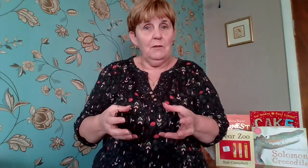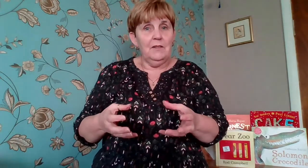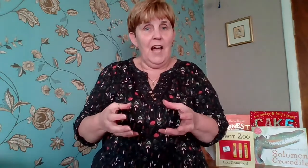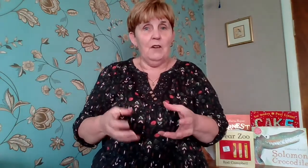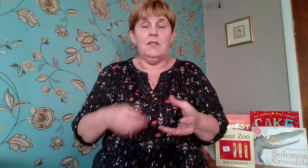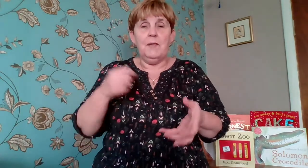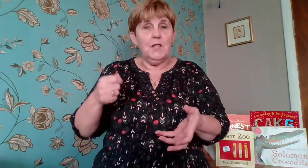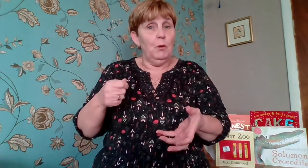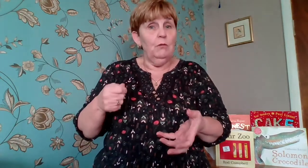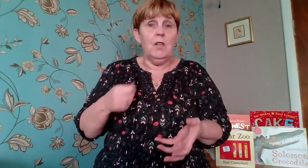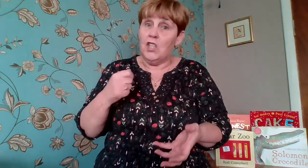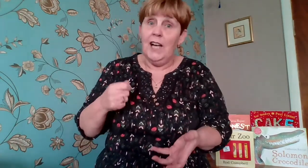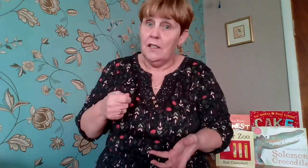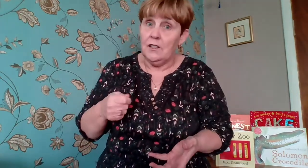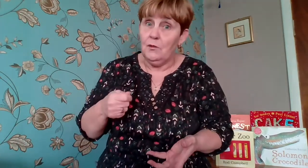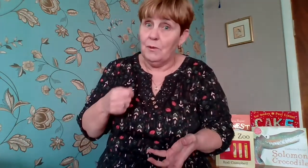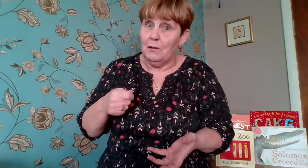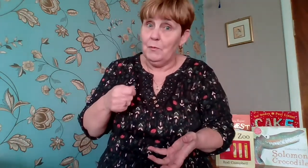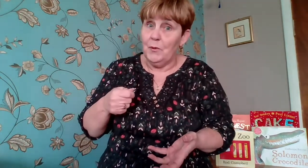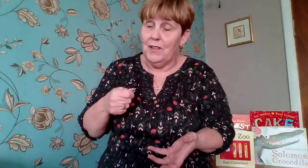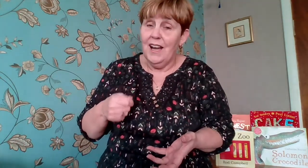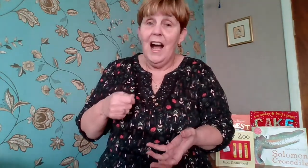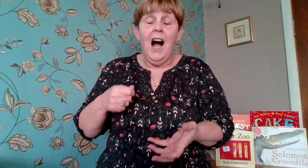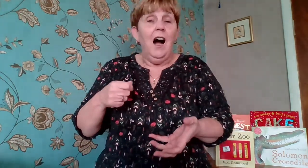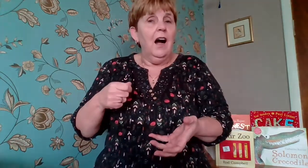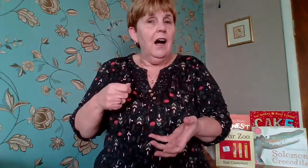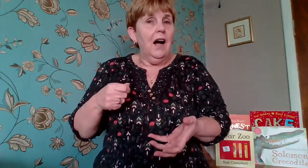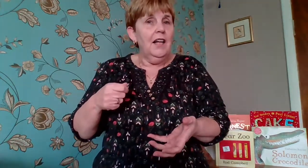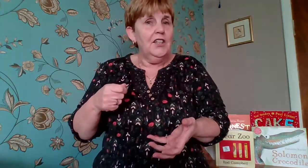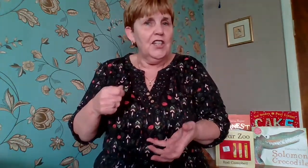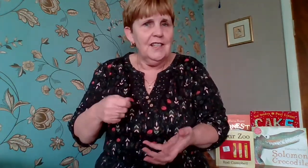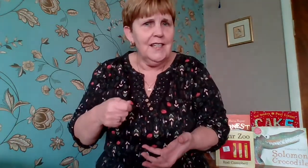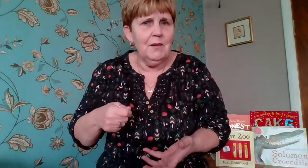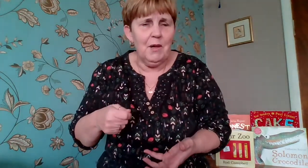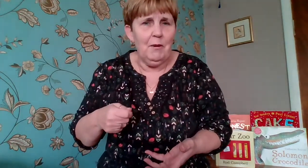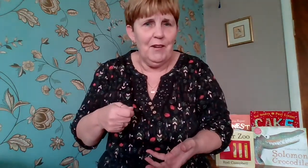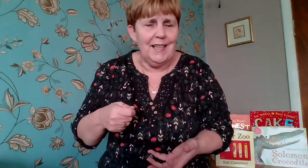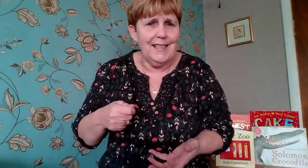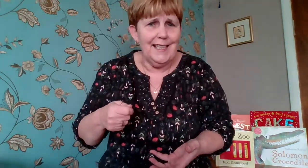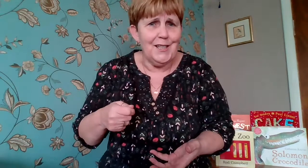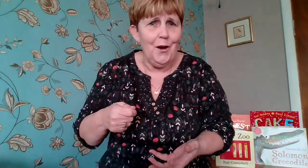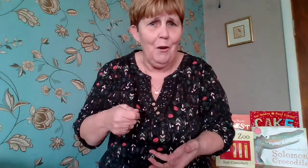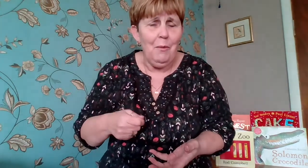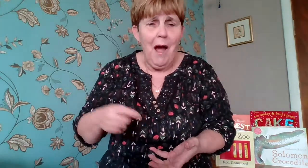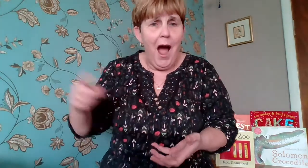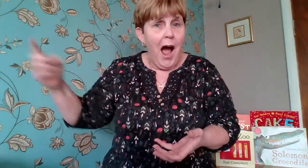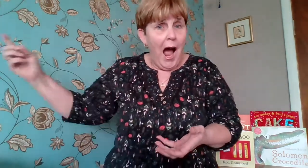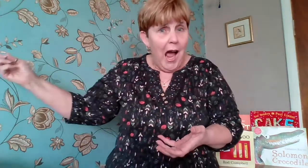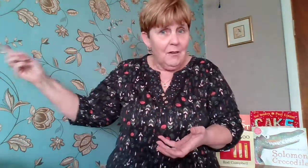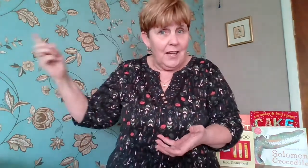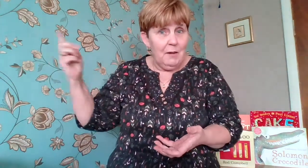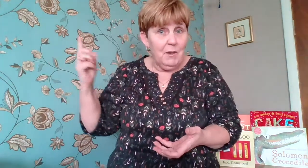the house with a spoon, because you can't eat your soup without a spoon. And just as they were about ready to dish up, out came the